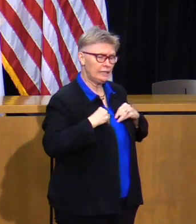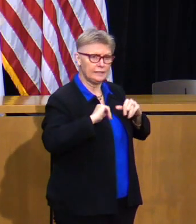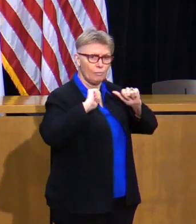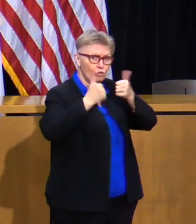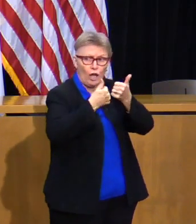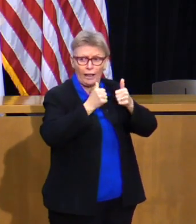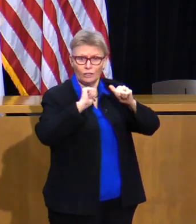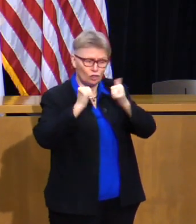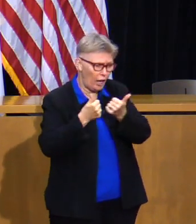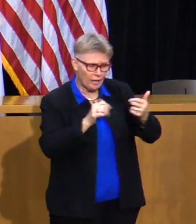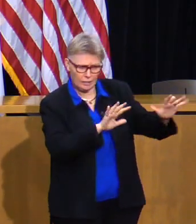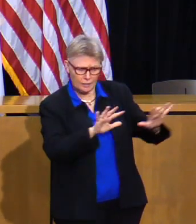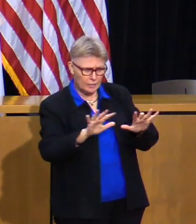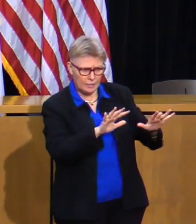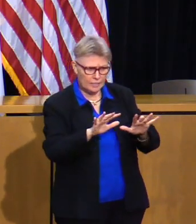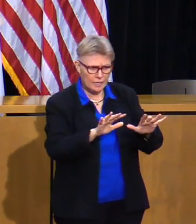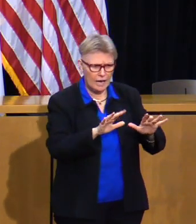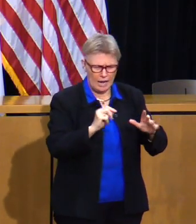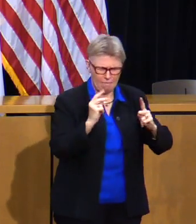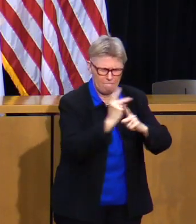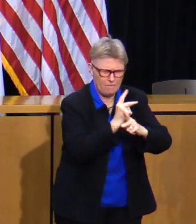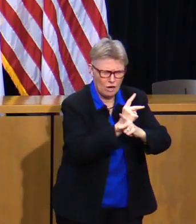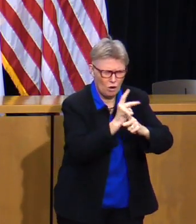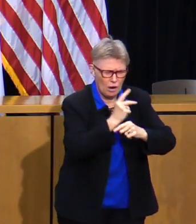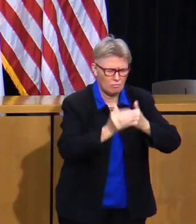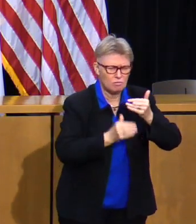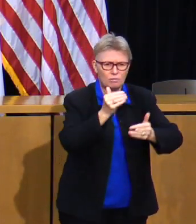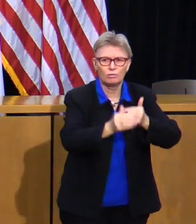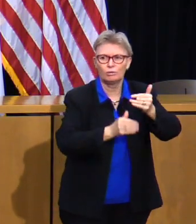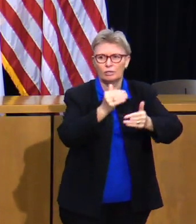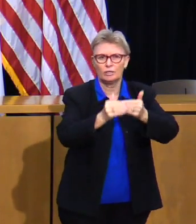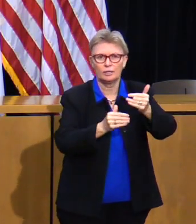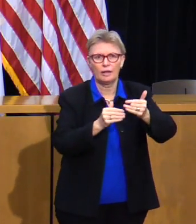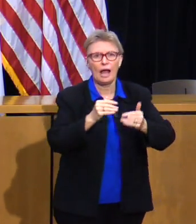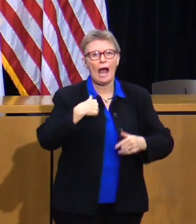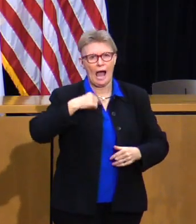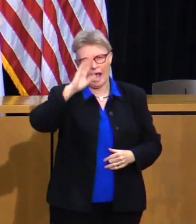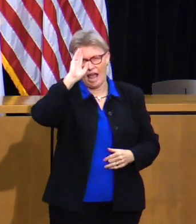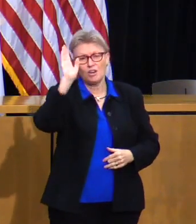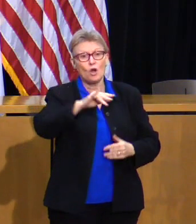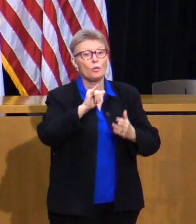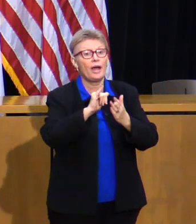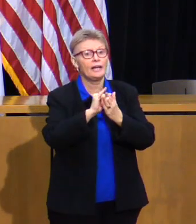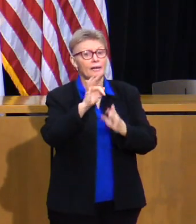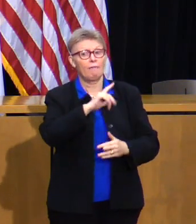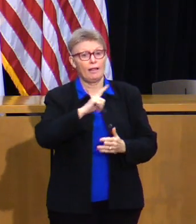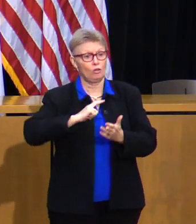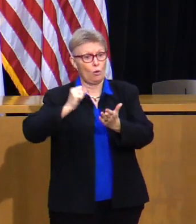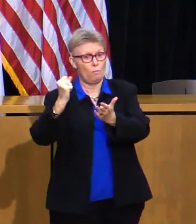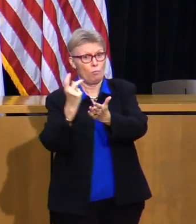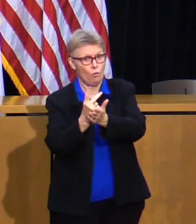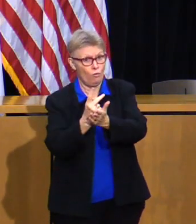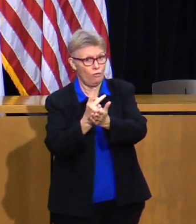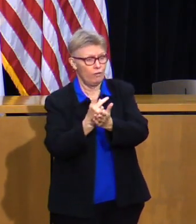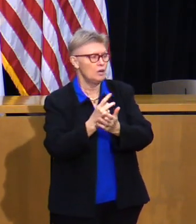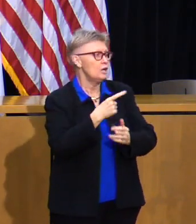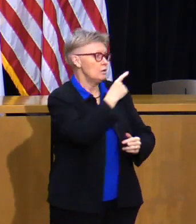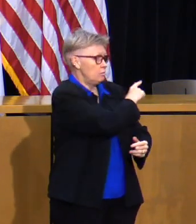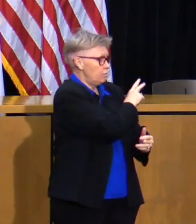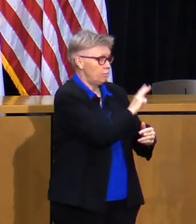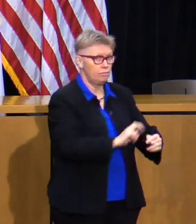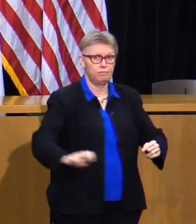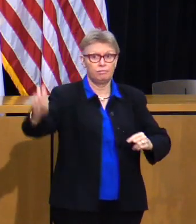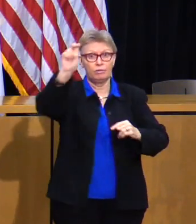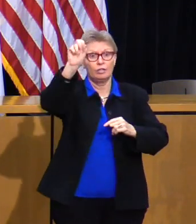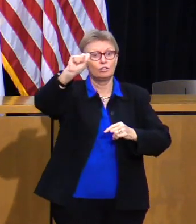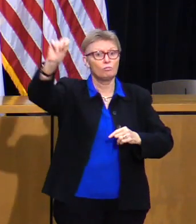she sees her mind to, and I know that if confirmed, she will again, serving as Justice on the Supreme Judicial